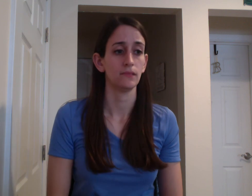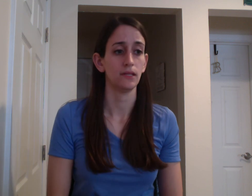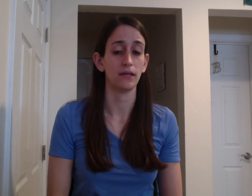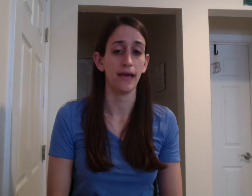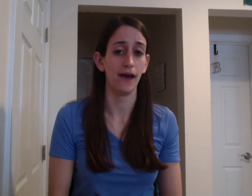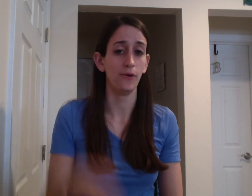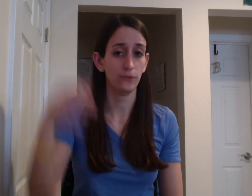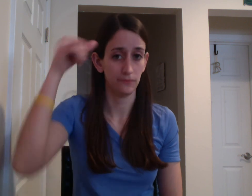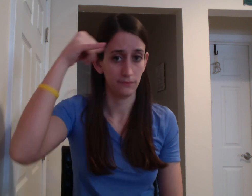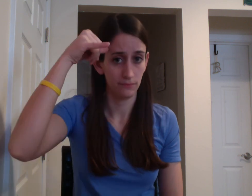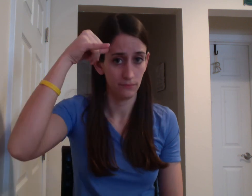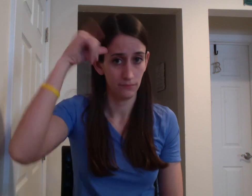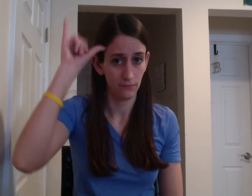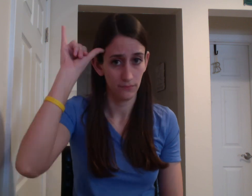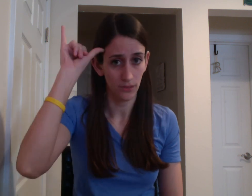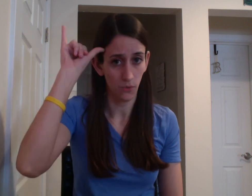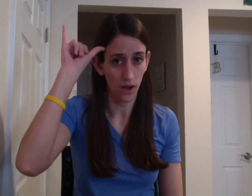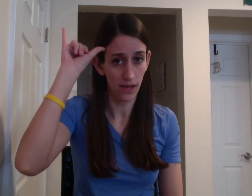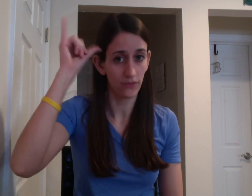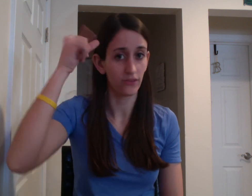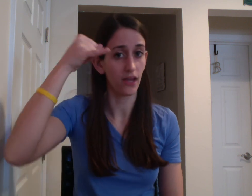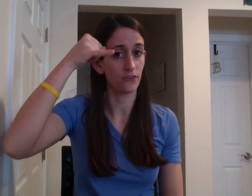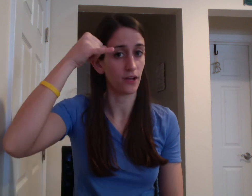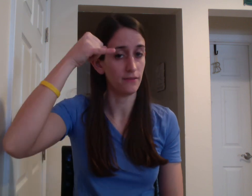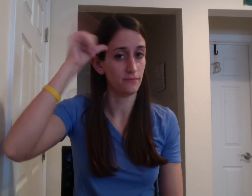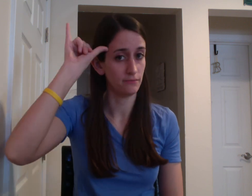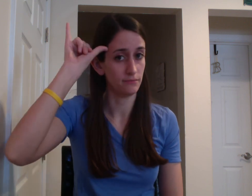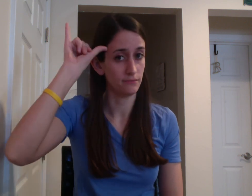A cow. A Y on the side of your head.